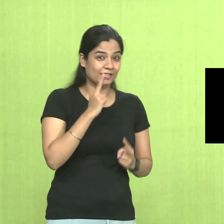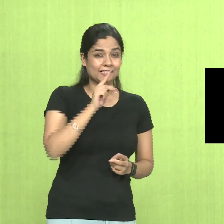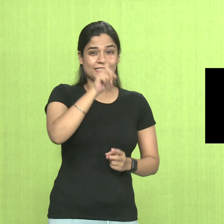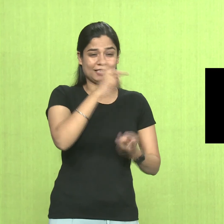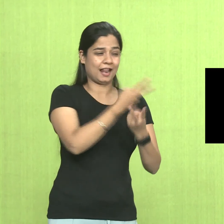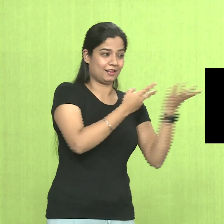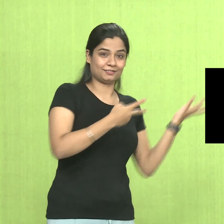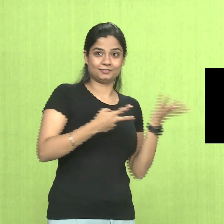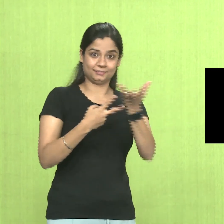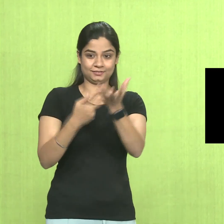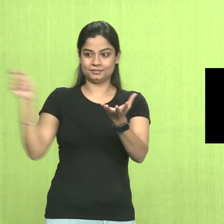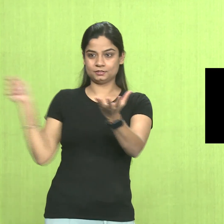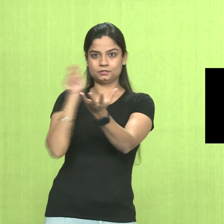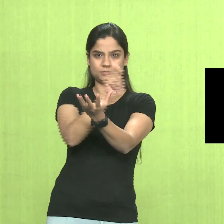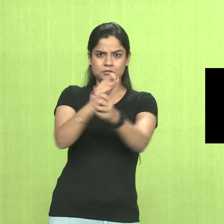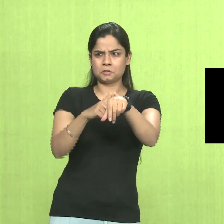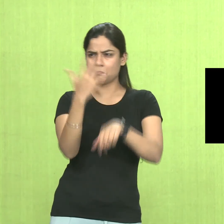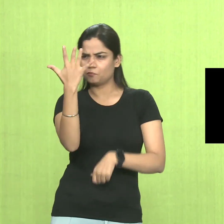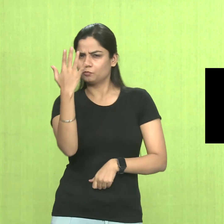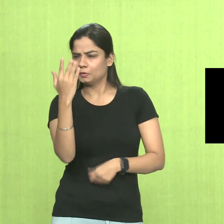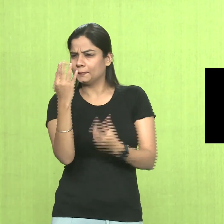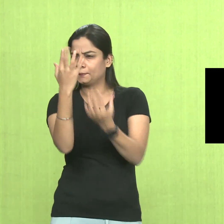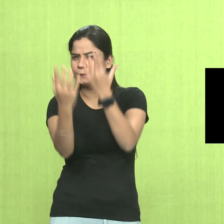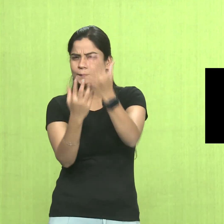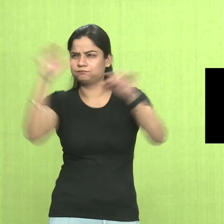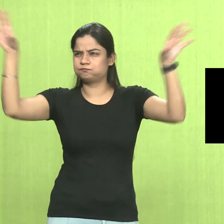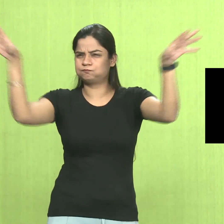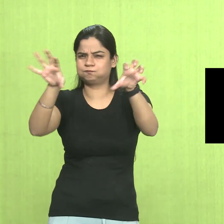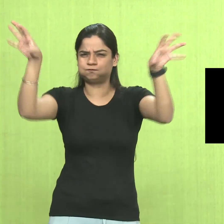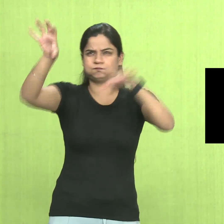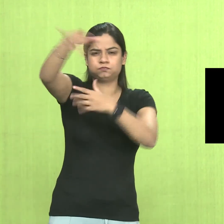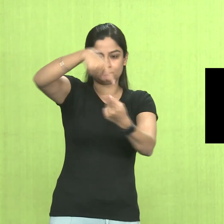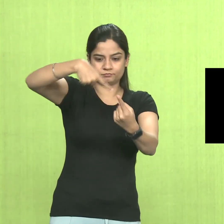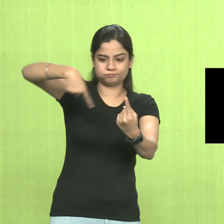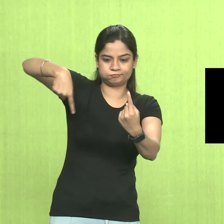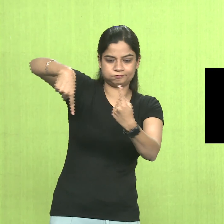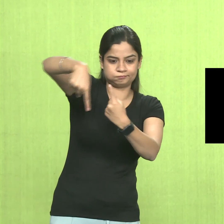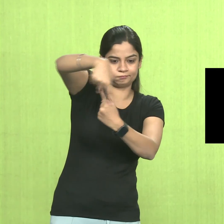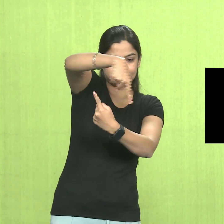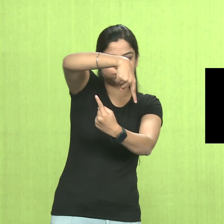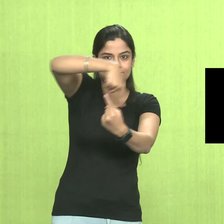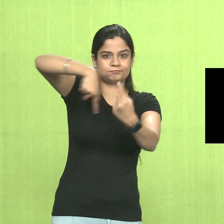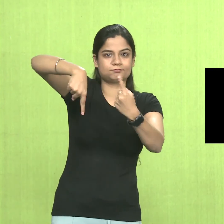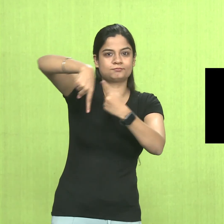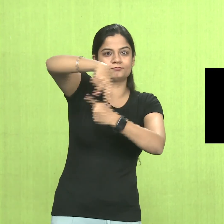anything, vegetables, chicken, etc. You can set the timer and the heat prepares the food with vibration of the food.